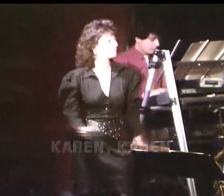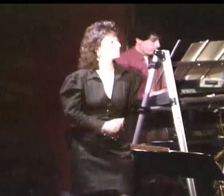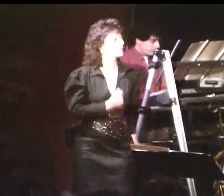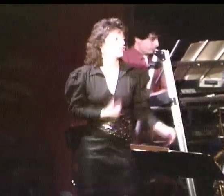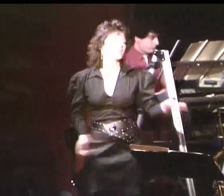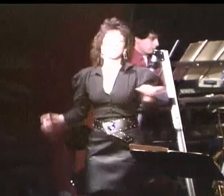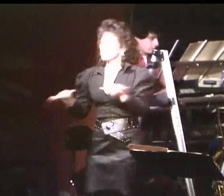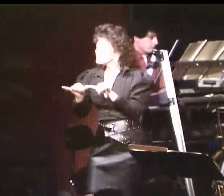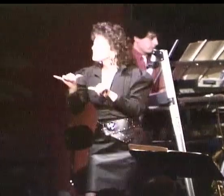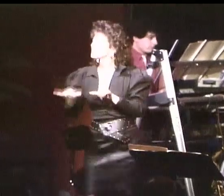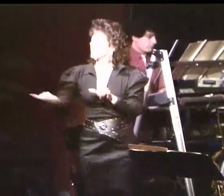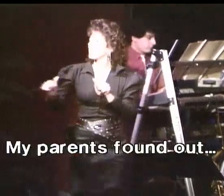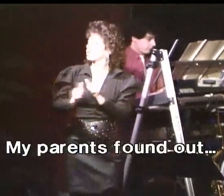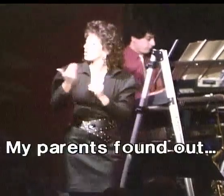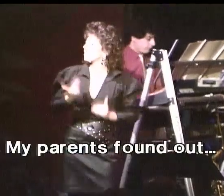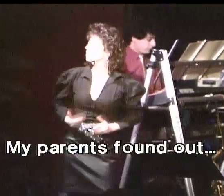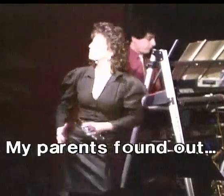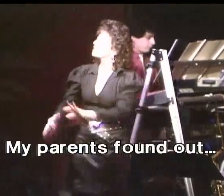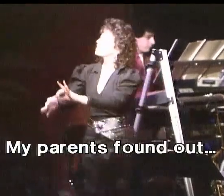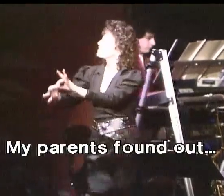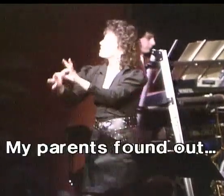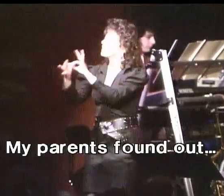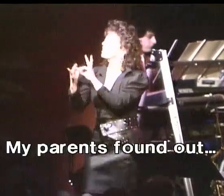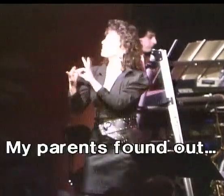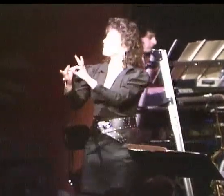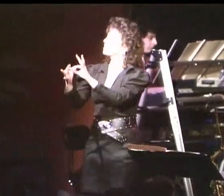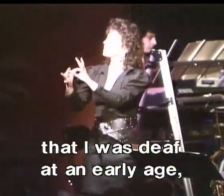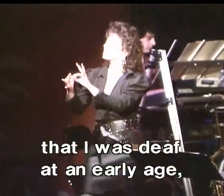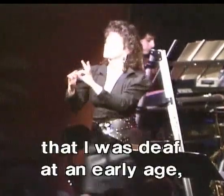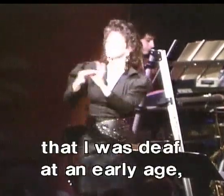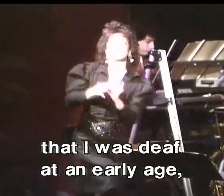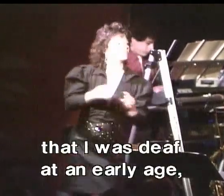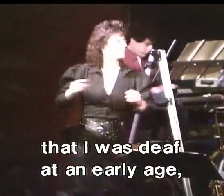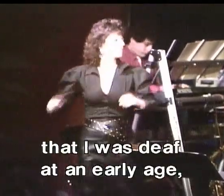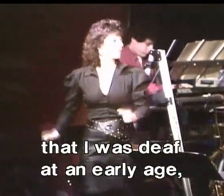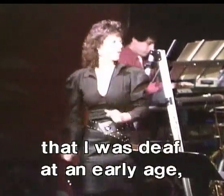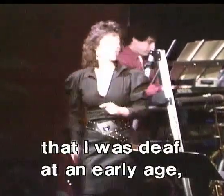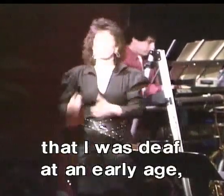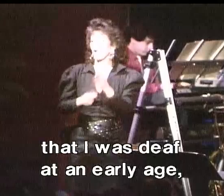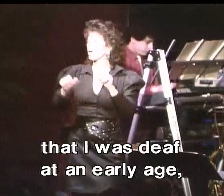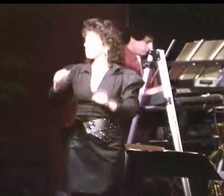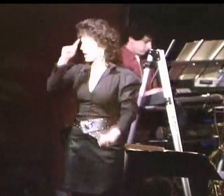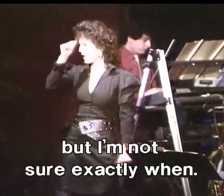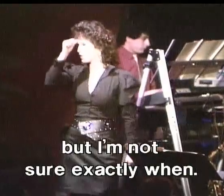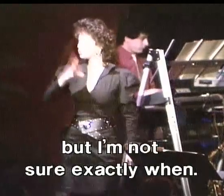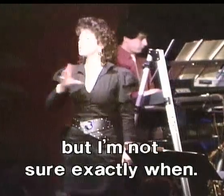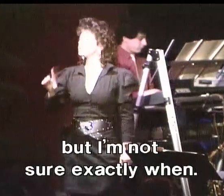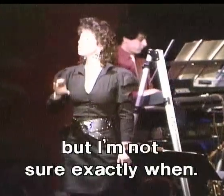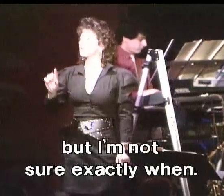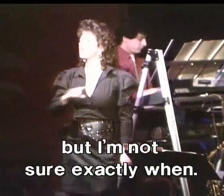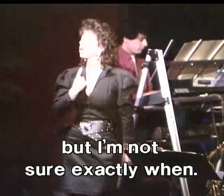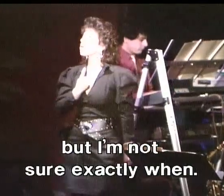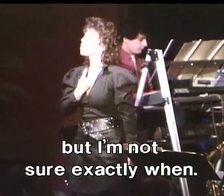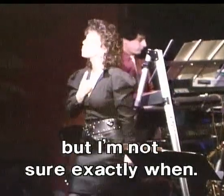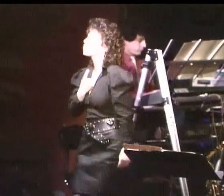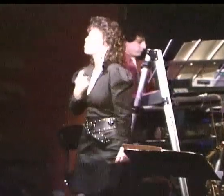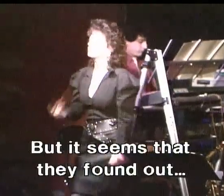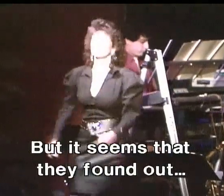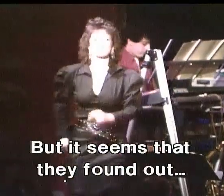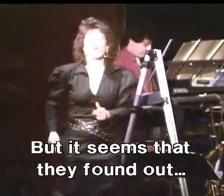My parents found out that I was deaf at an early age, but I'm not sure exactly when. But it seemed that they found out around the age of 3, and